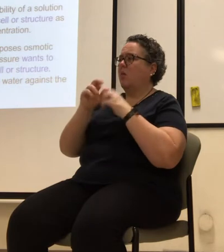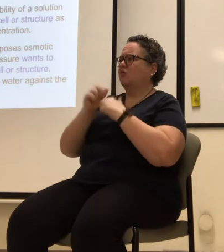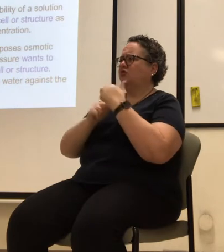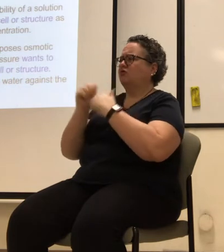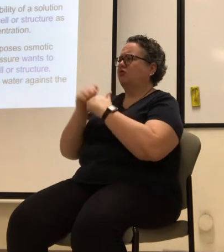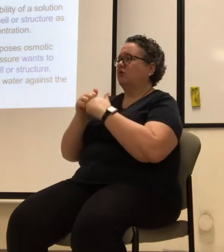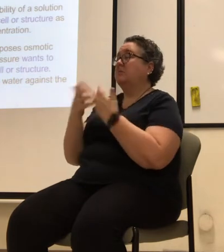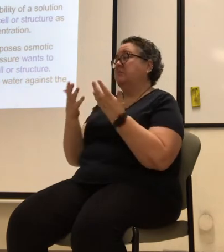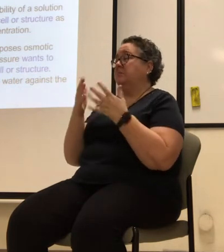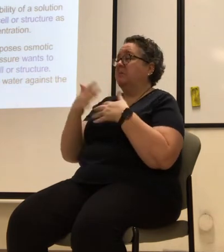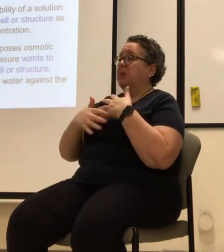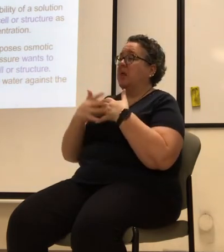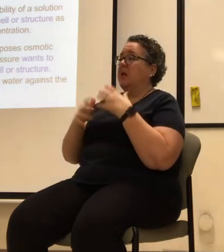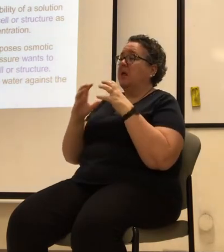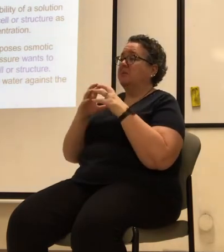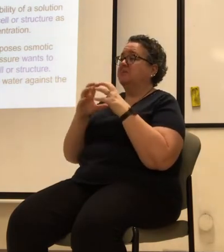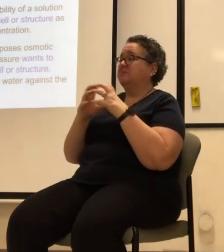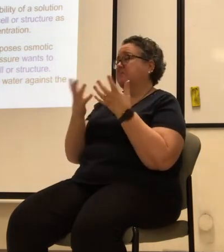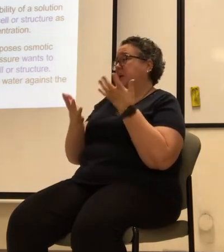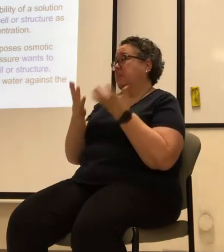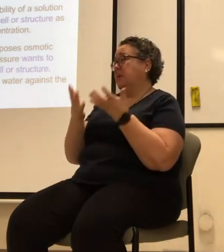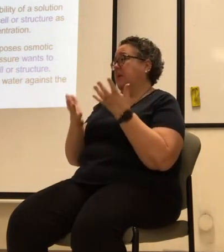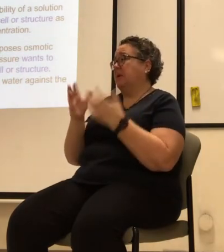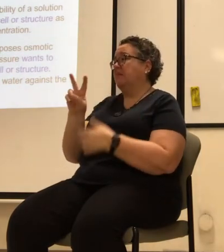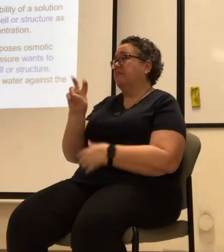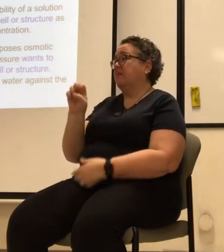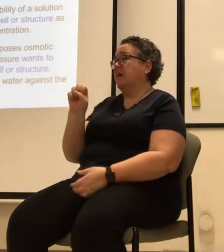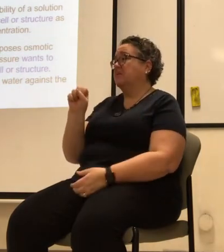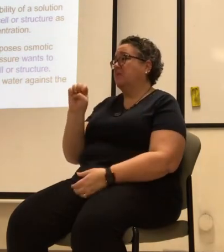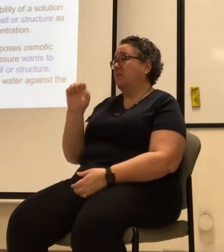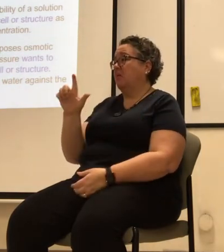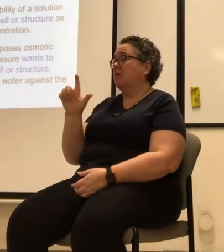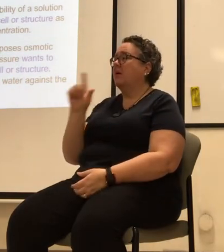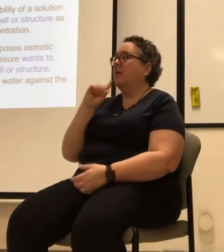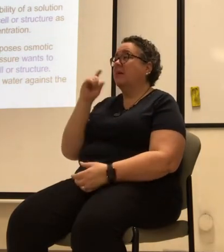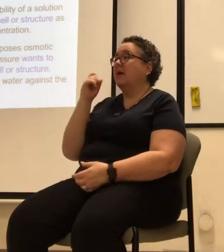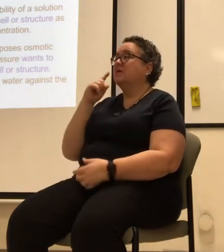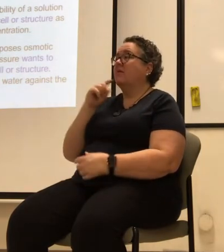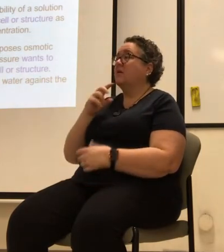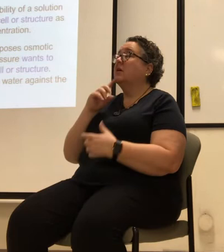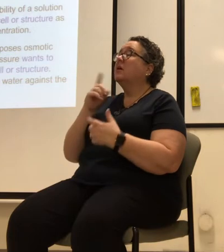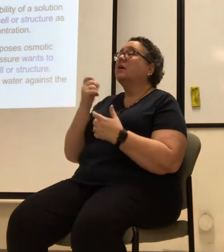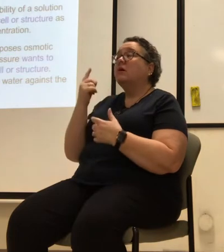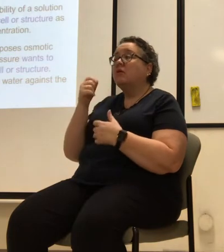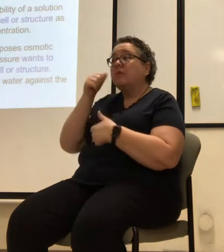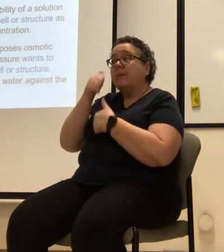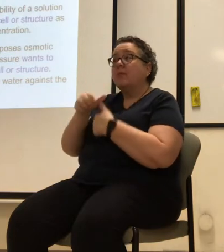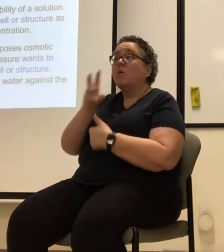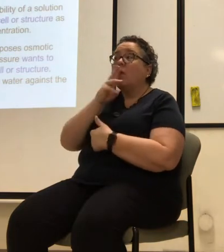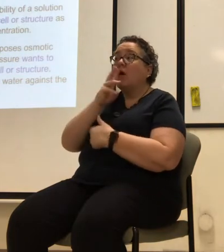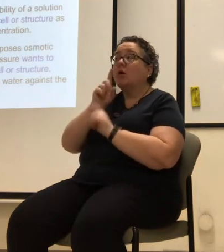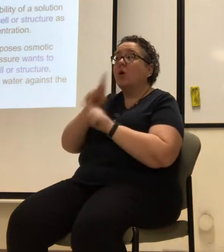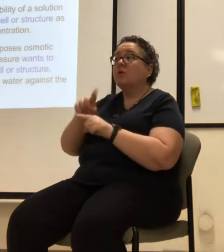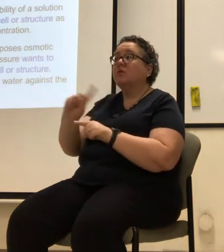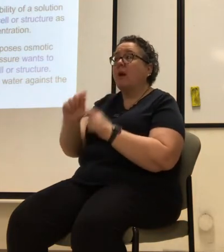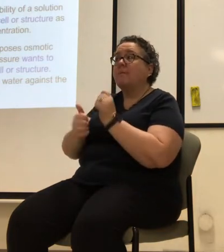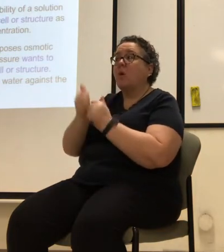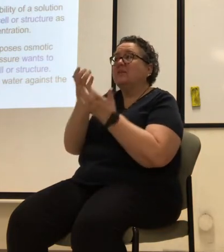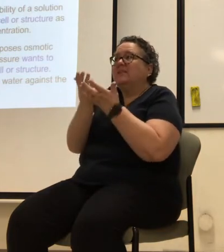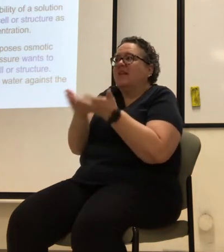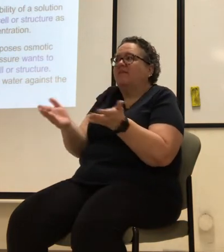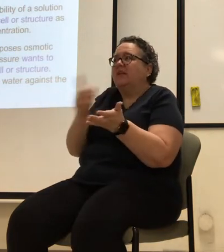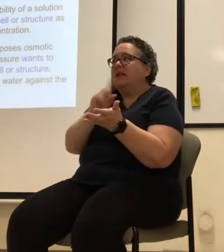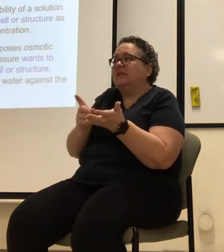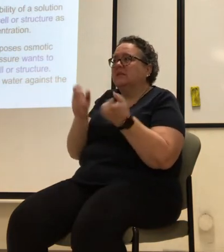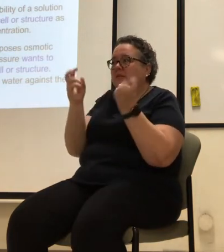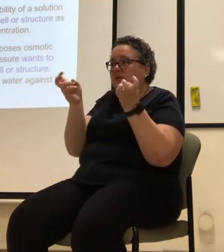vessel, okay, as the result of its solute concentration. Remember, water goes to where the most stuff is. So if you're highly